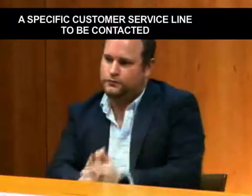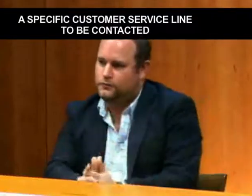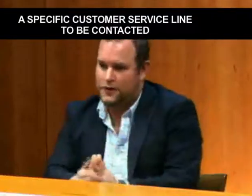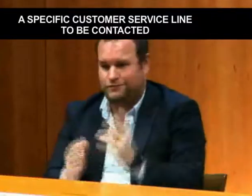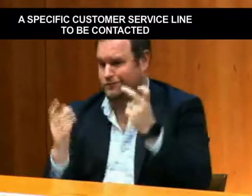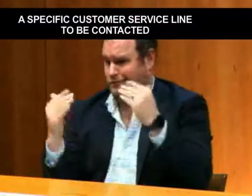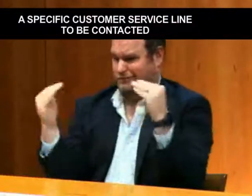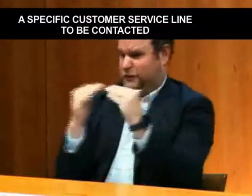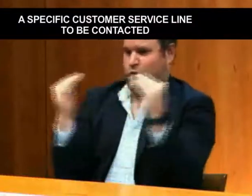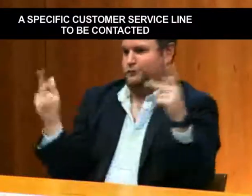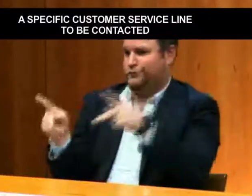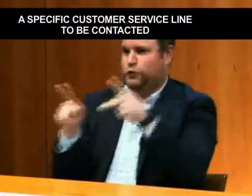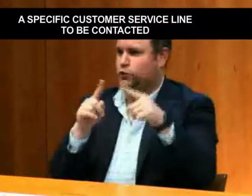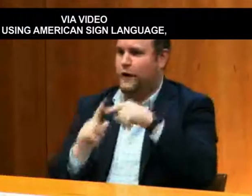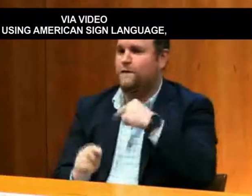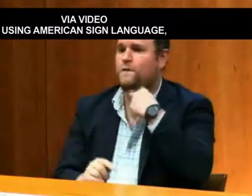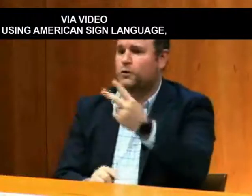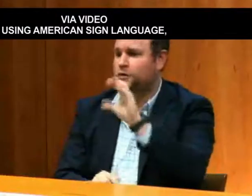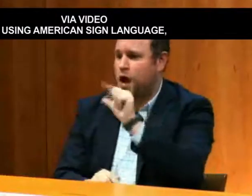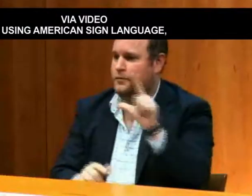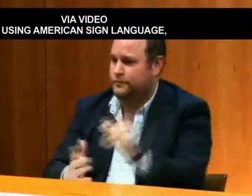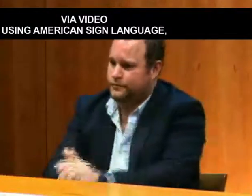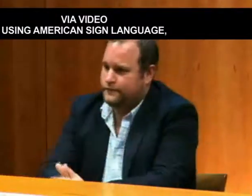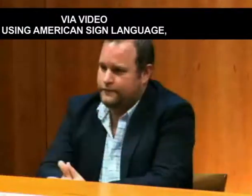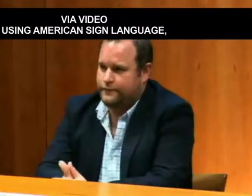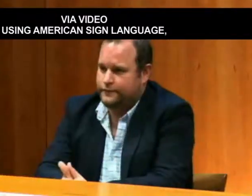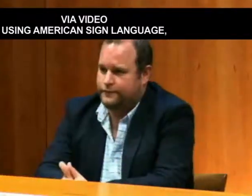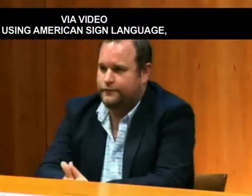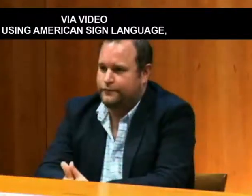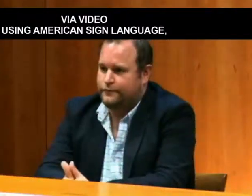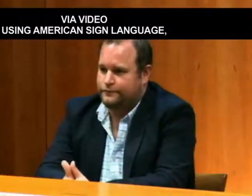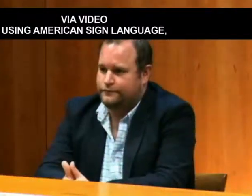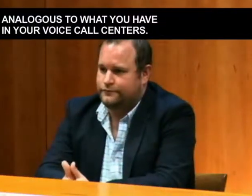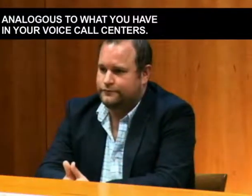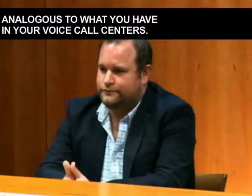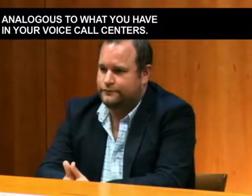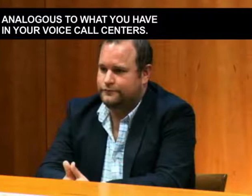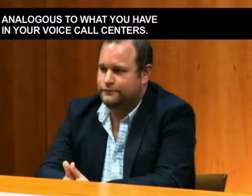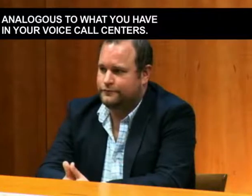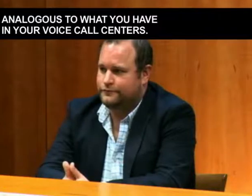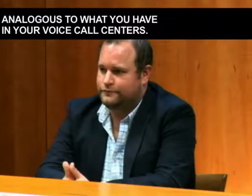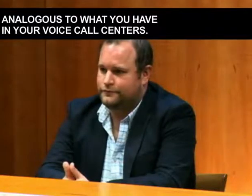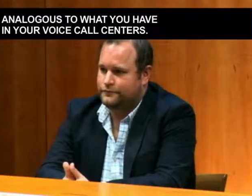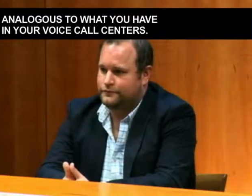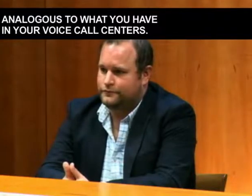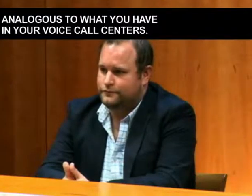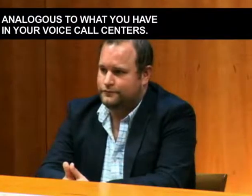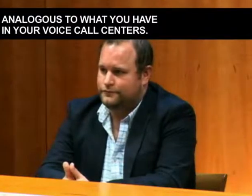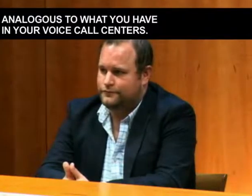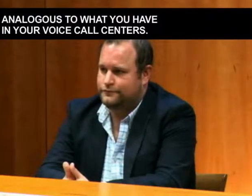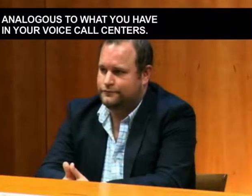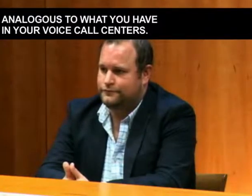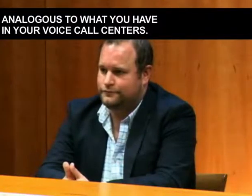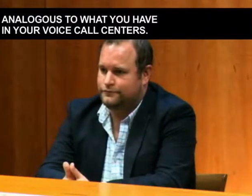service line to be contacted via video using American Sign Language, analogous to what you have in your voice call centers.